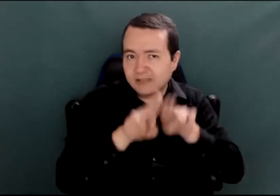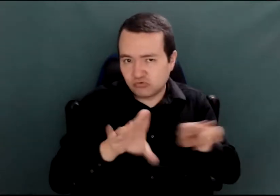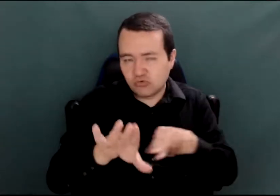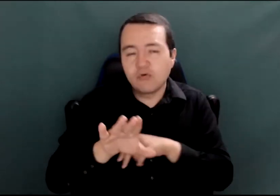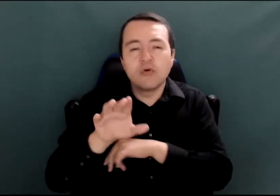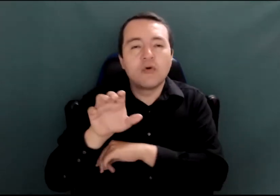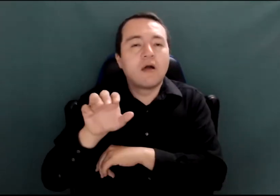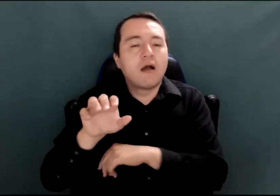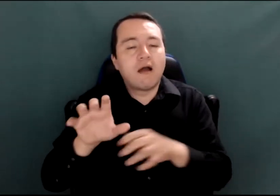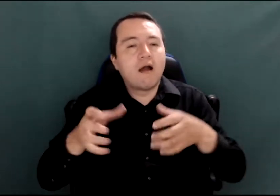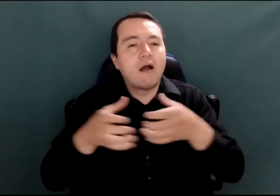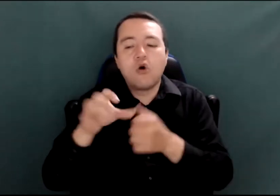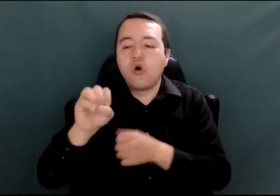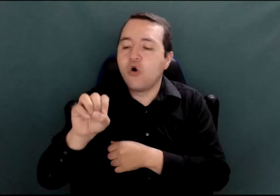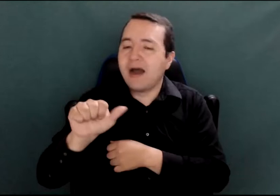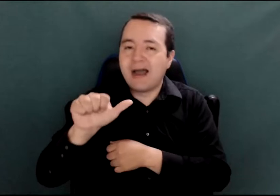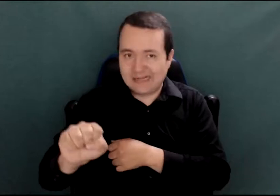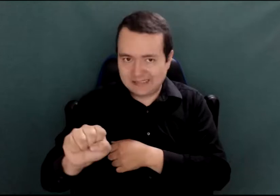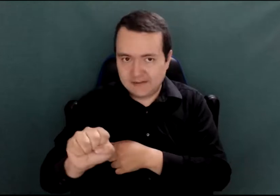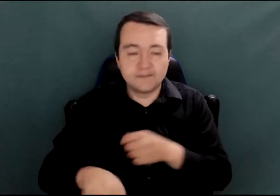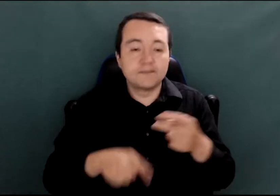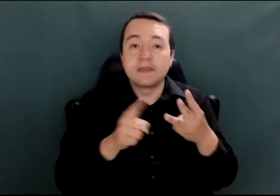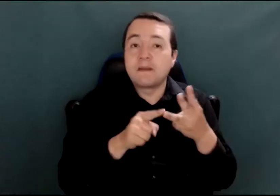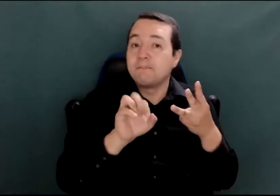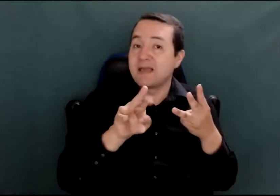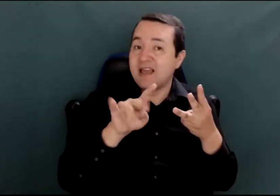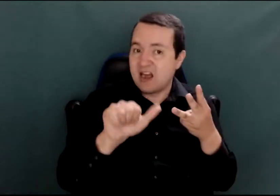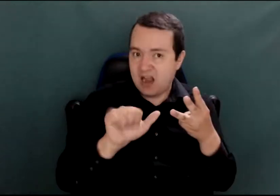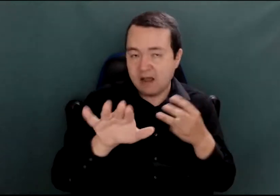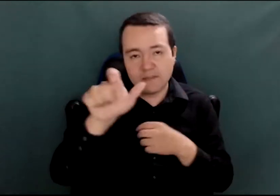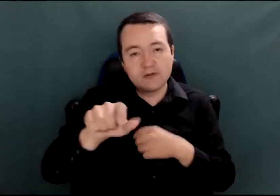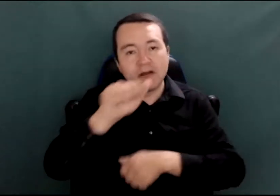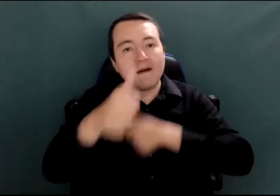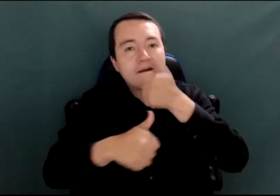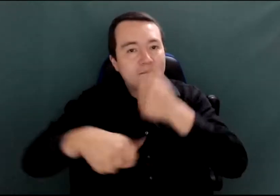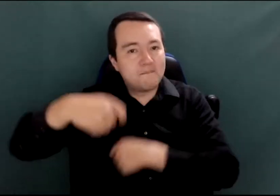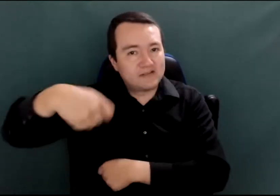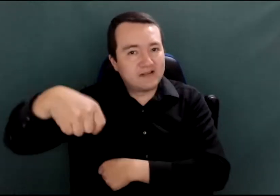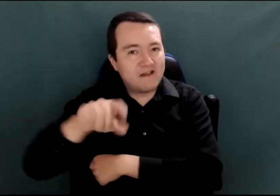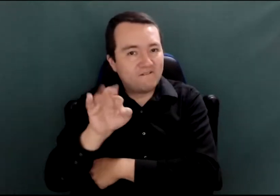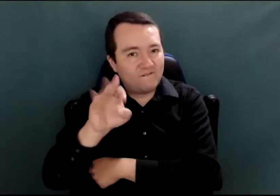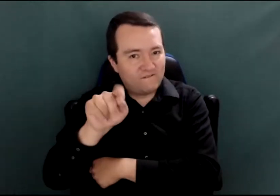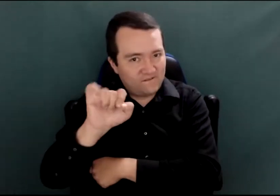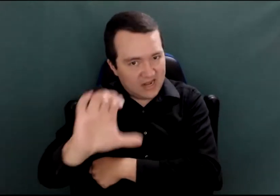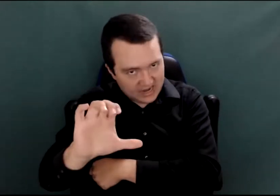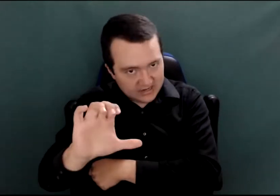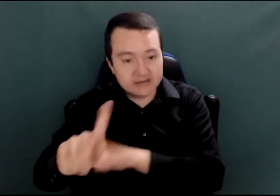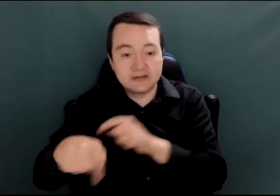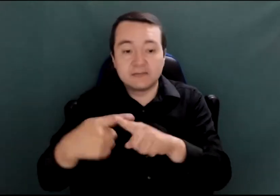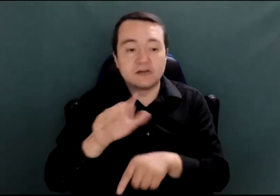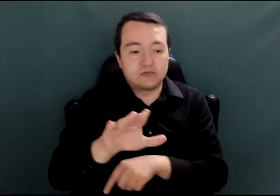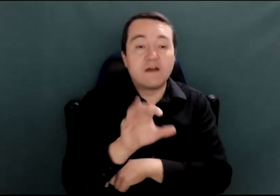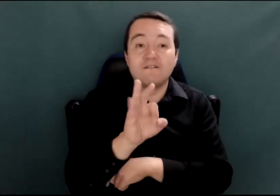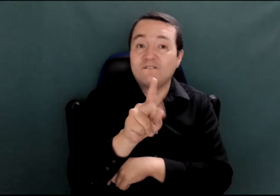international cooperation of the Andean Health Organization, Mirna Cunningham, who is the first vice president of